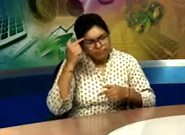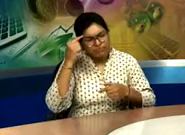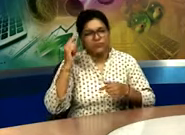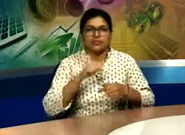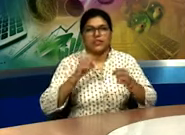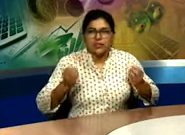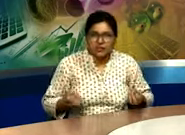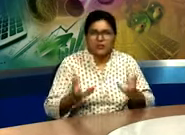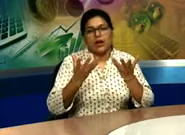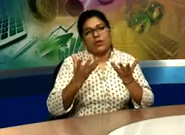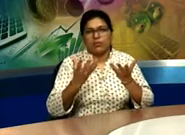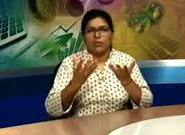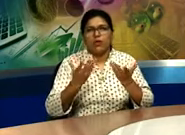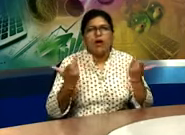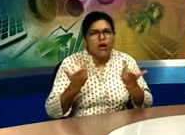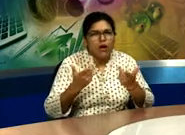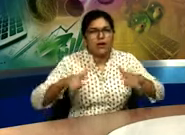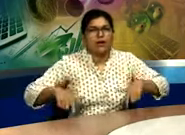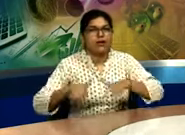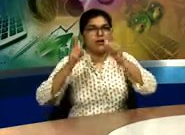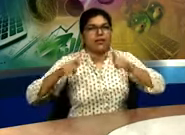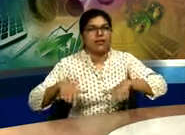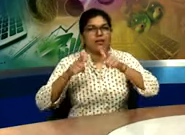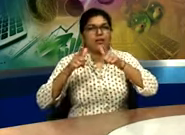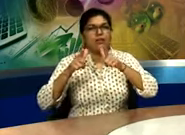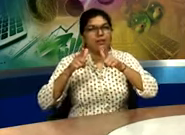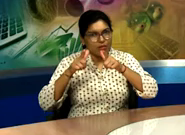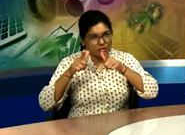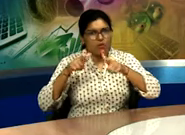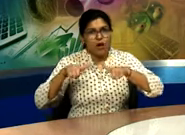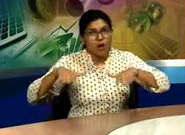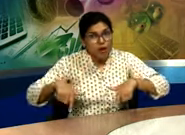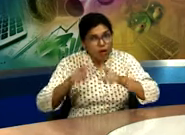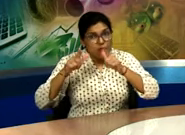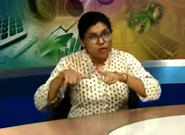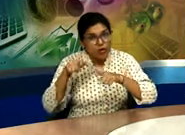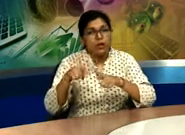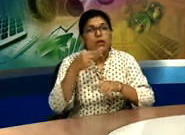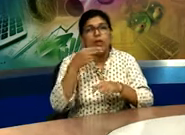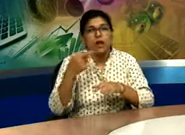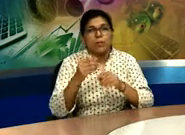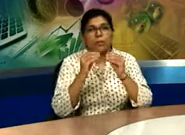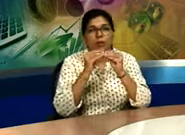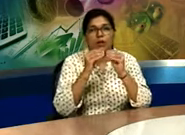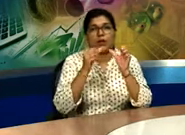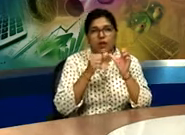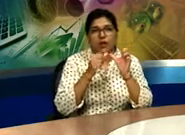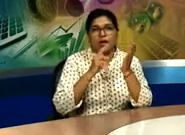but it is said that Thimmaka started to plant banyan